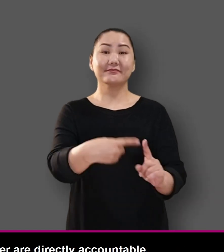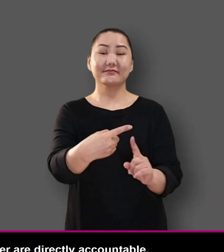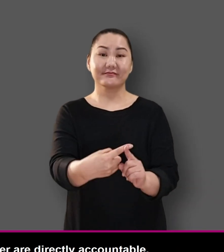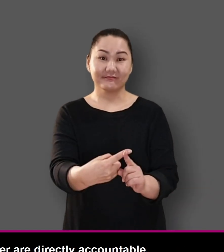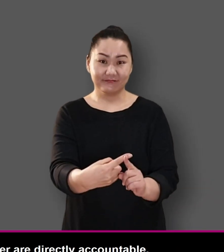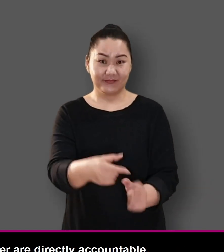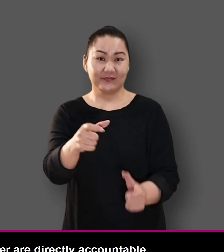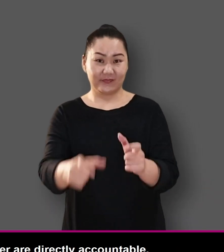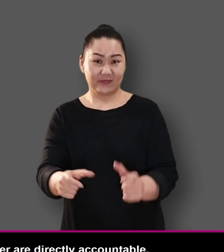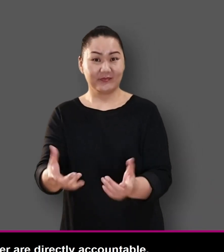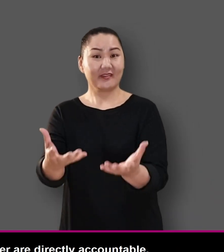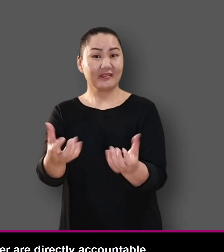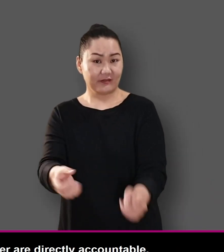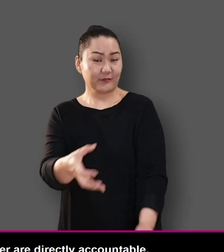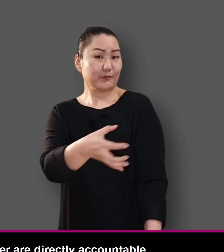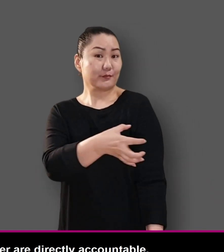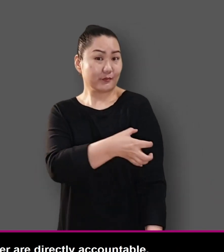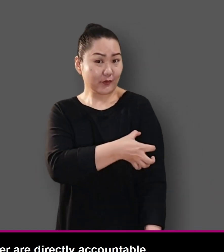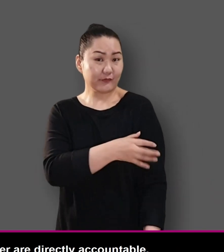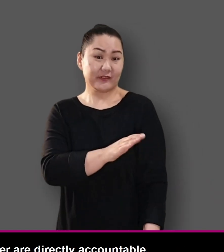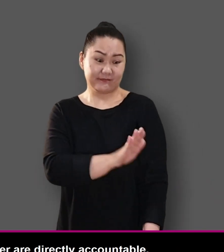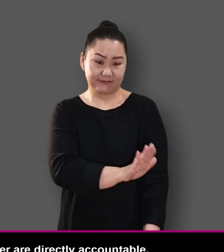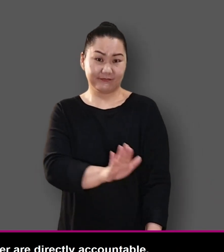and that those in power are directly accountable.